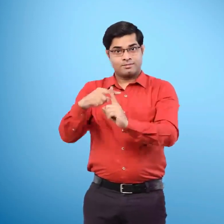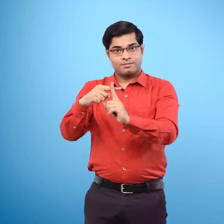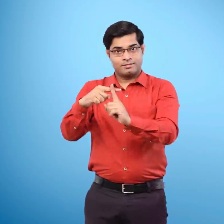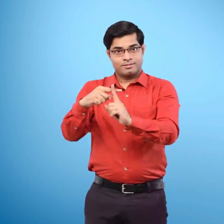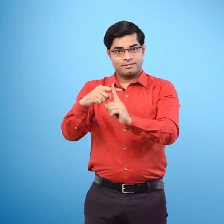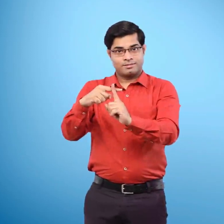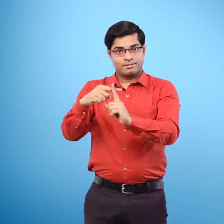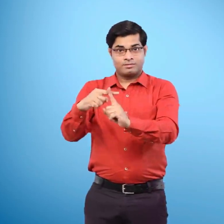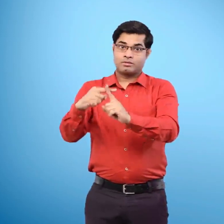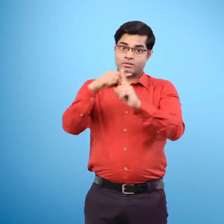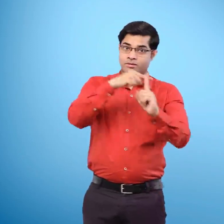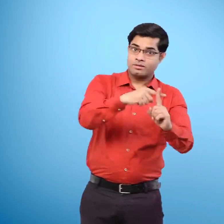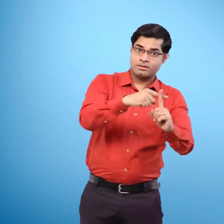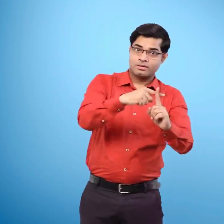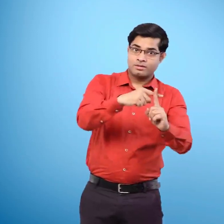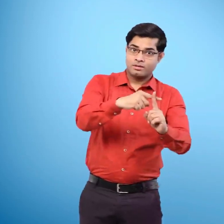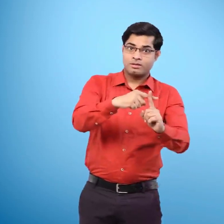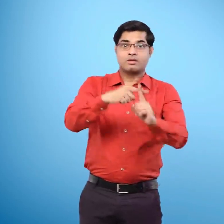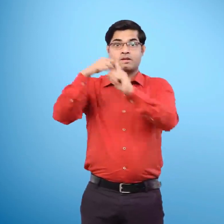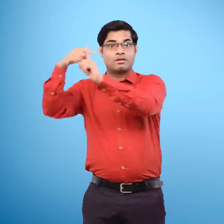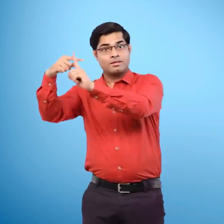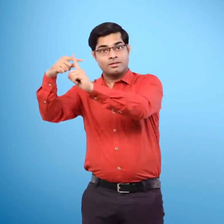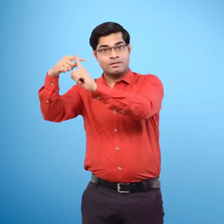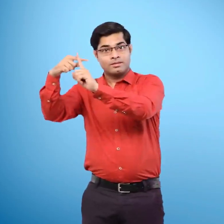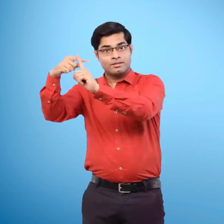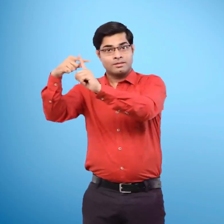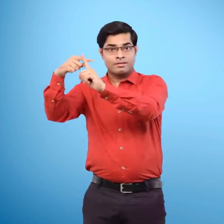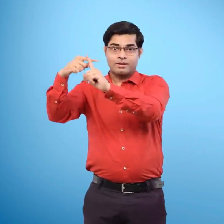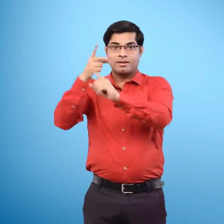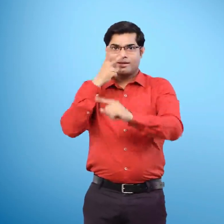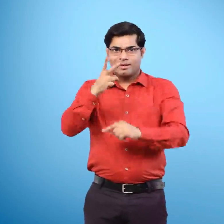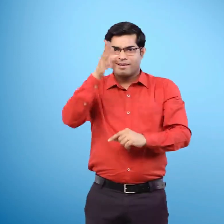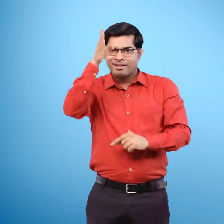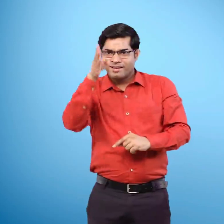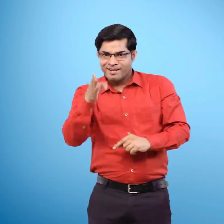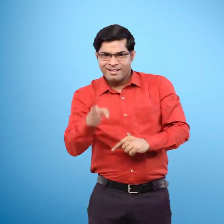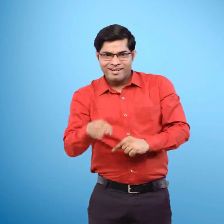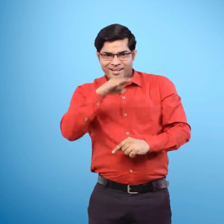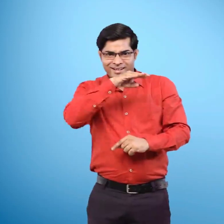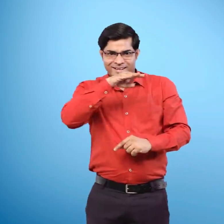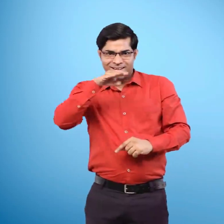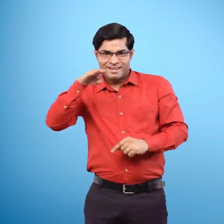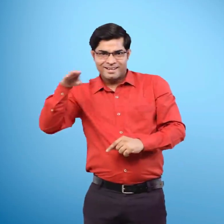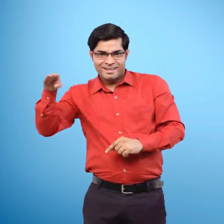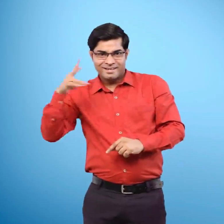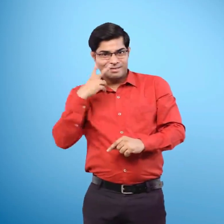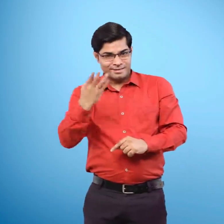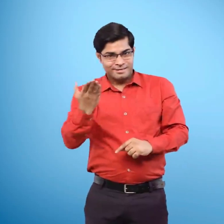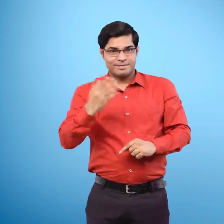4 such plus signs are used to make the final pattern by keeping the one plus sign each at the